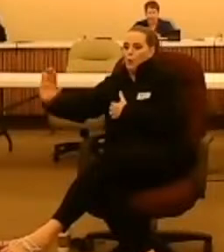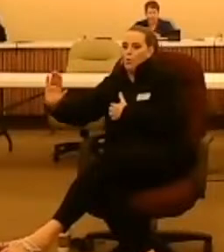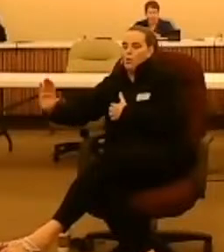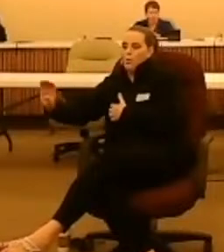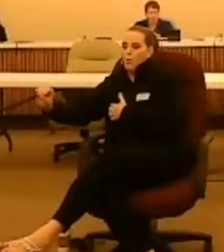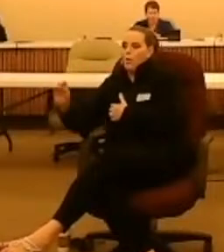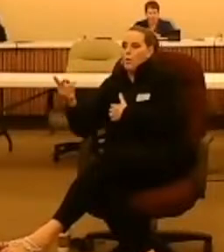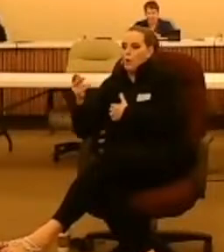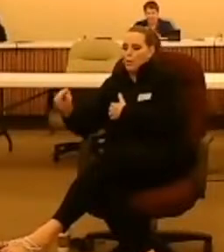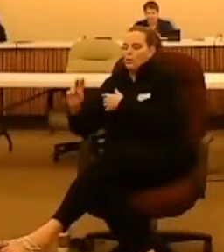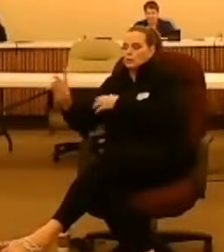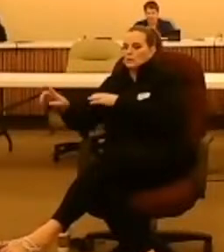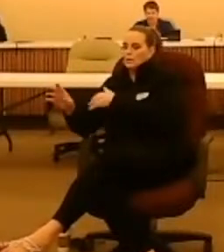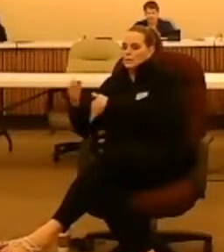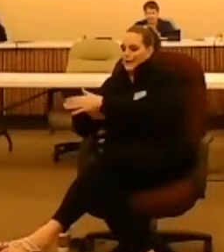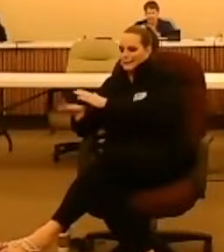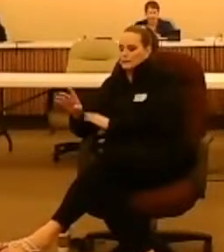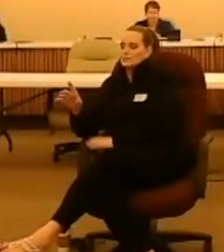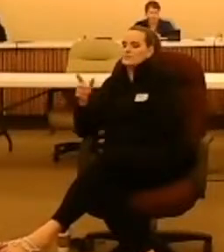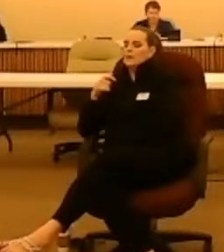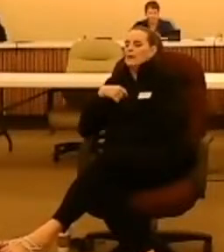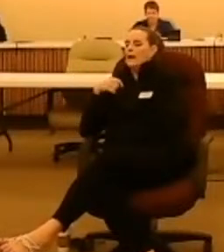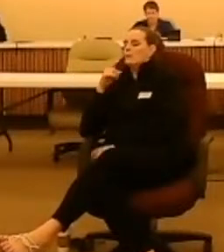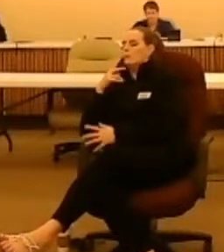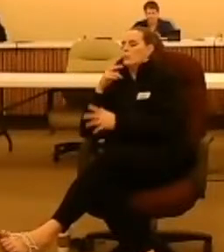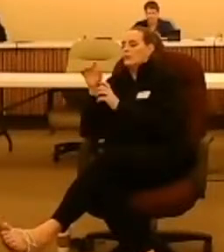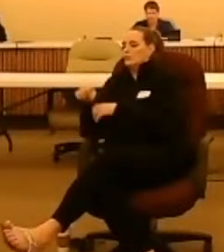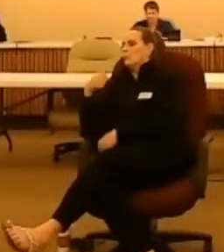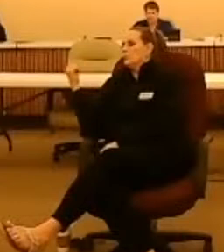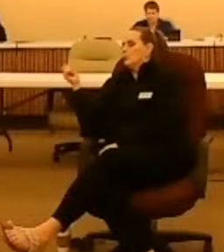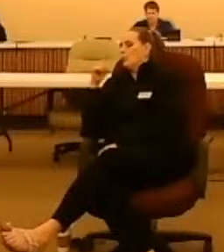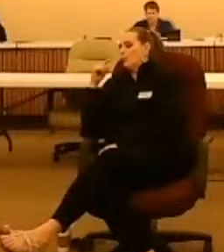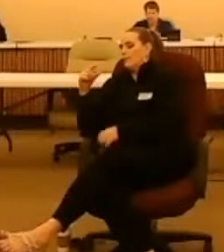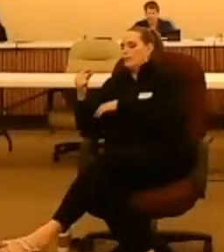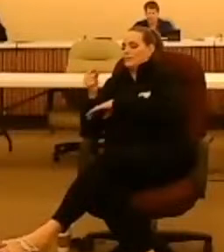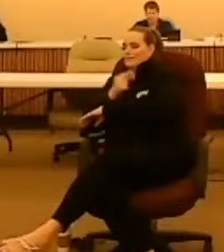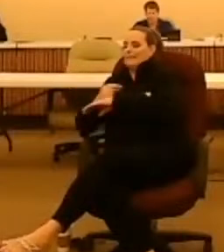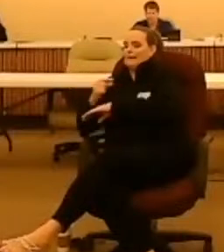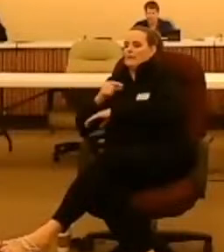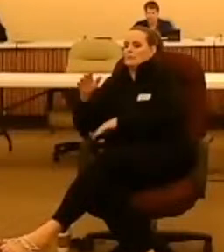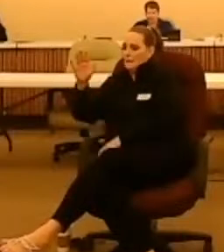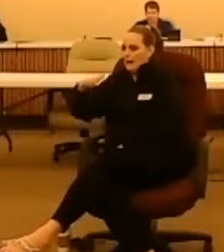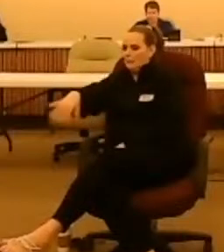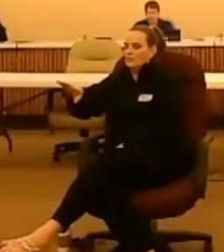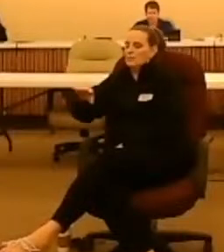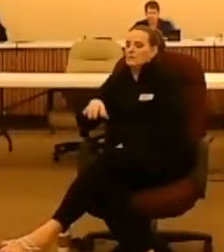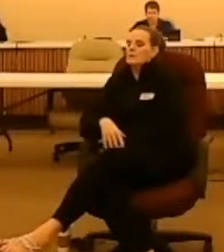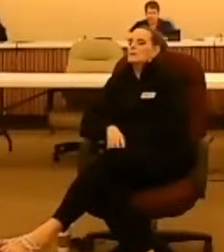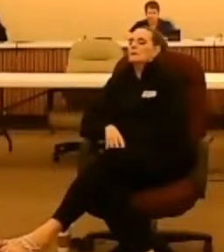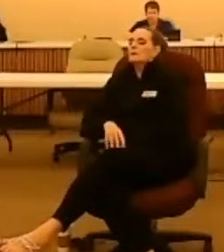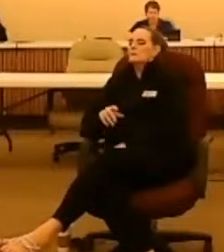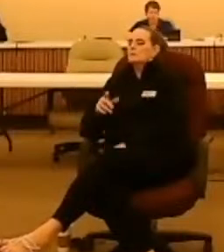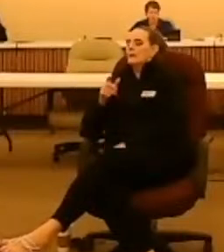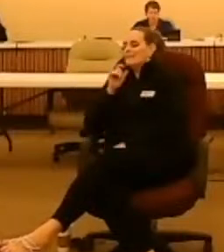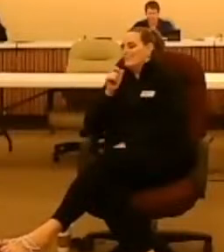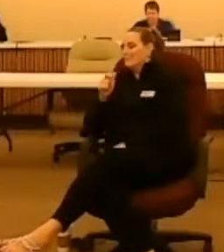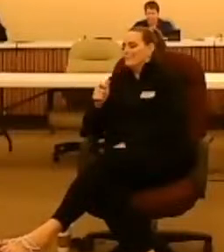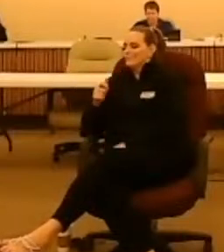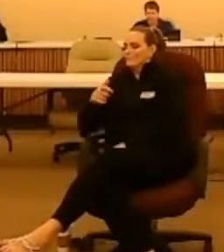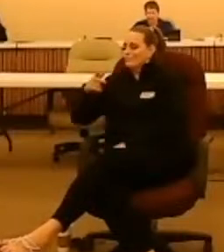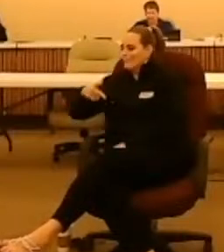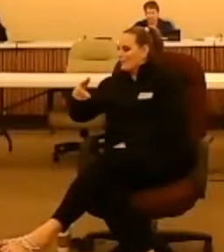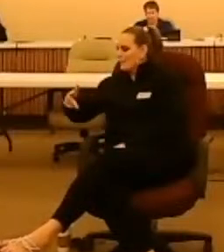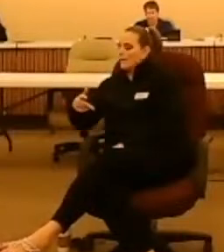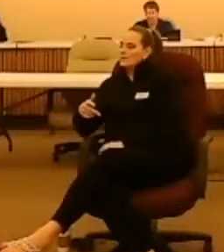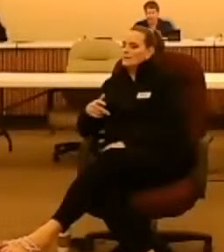looked out onto a garden-like setting and did not have a large parking field. And then apartment buildings, which were essentially everything else.